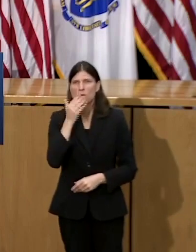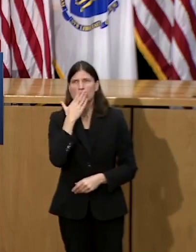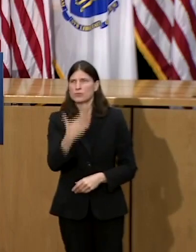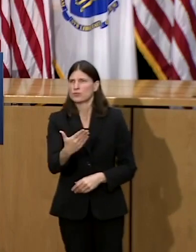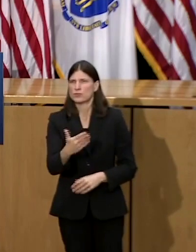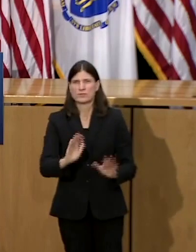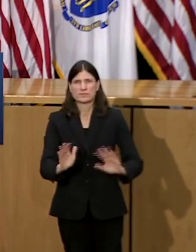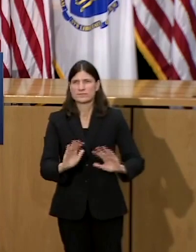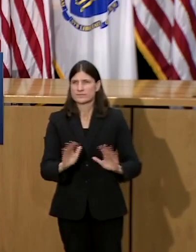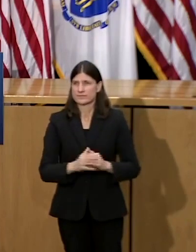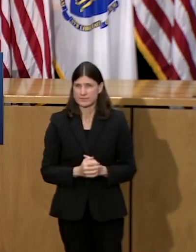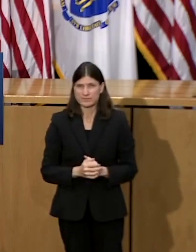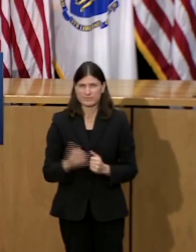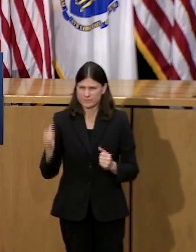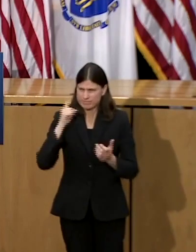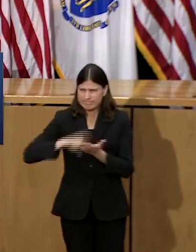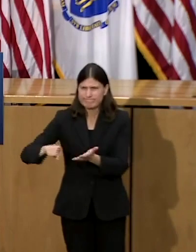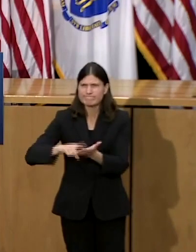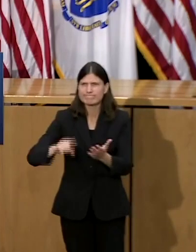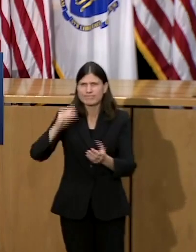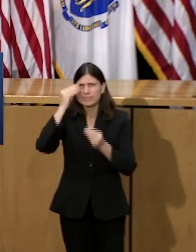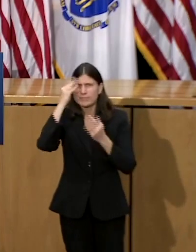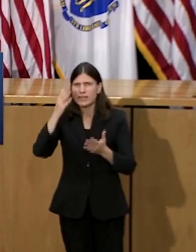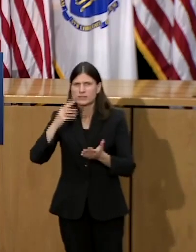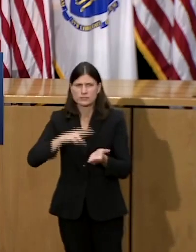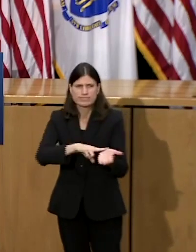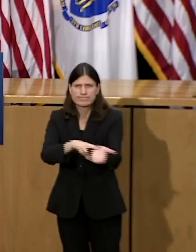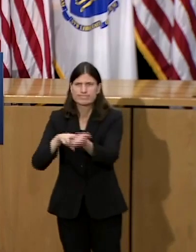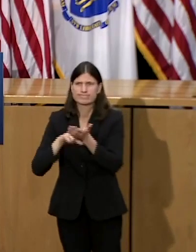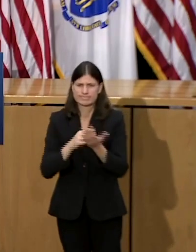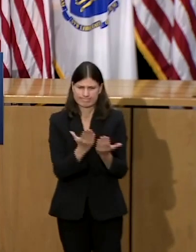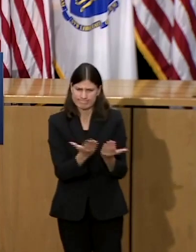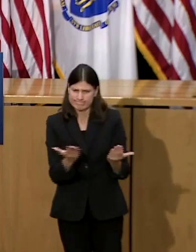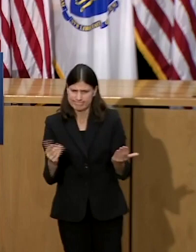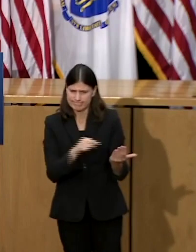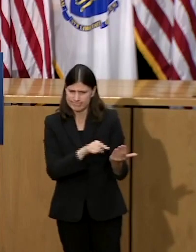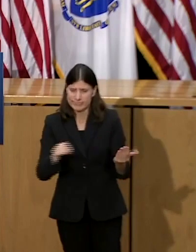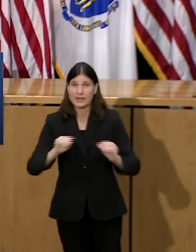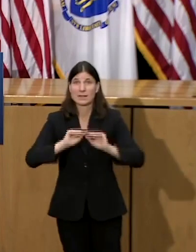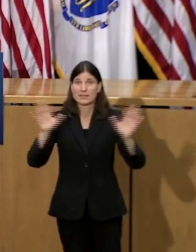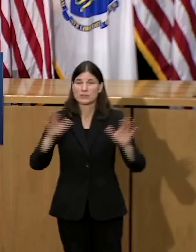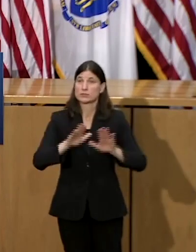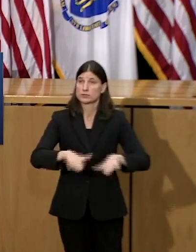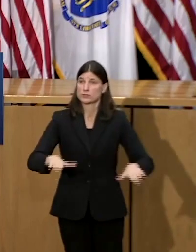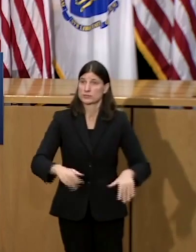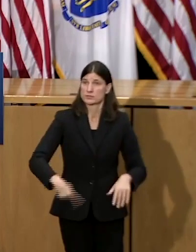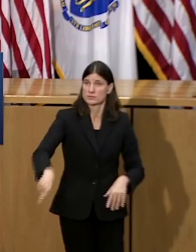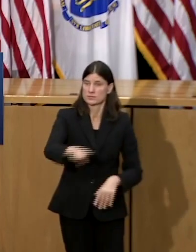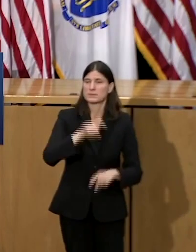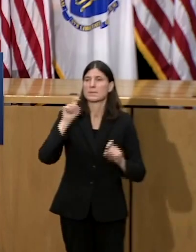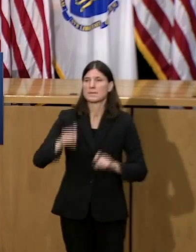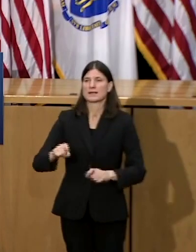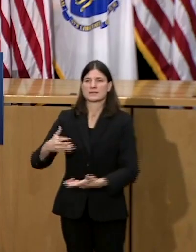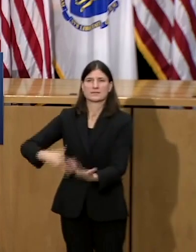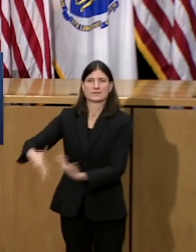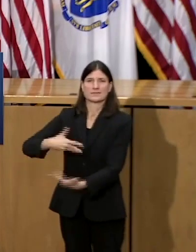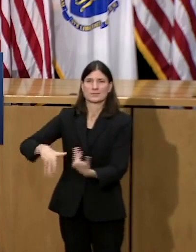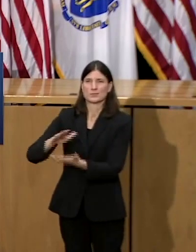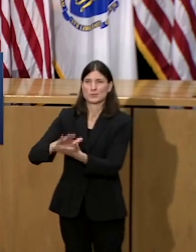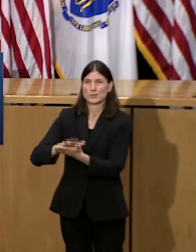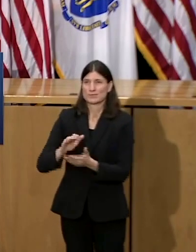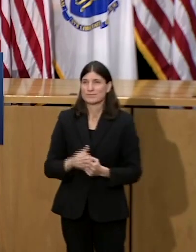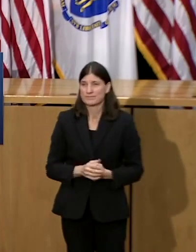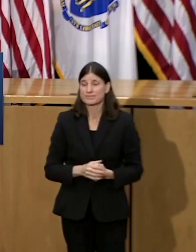clear. Recently, researchers at Brown University released the first set of findings from a new national COVID-19